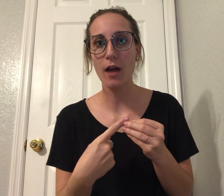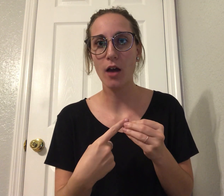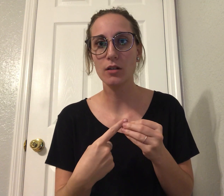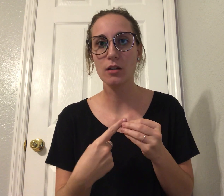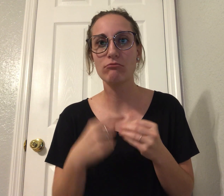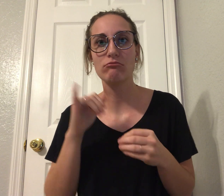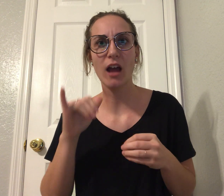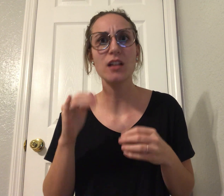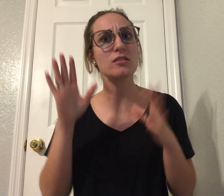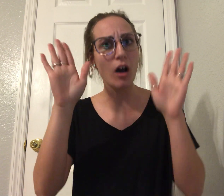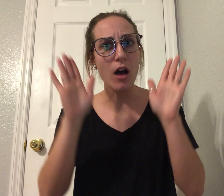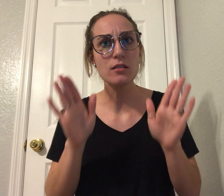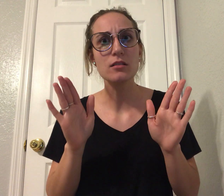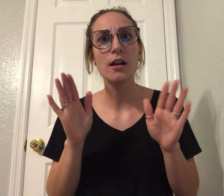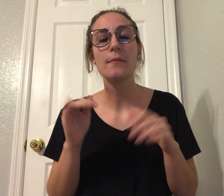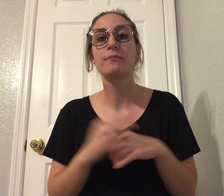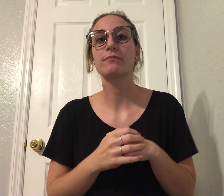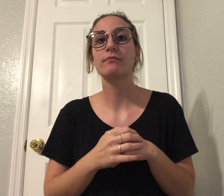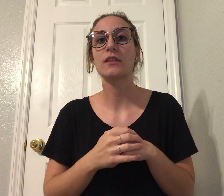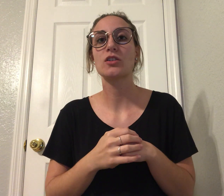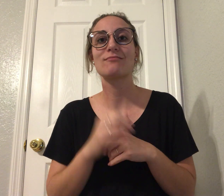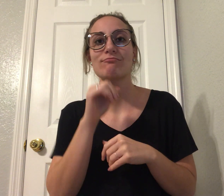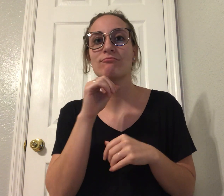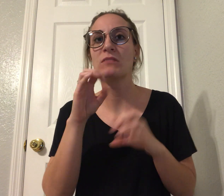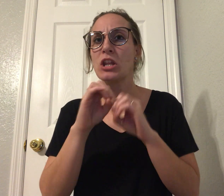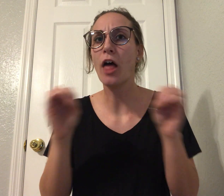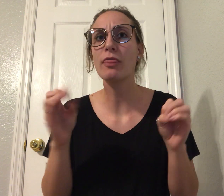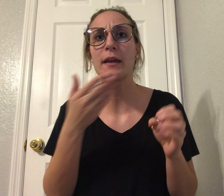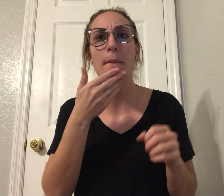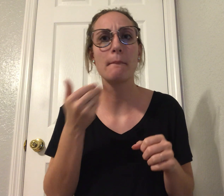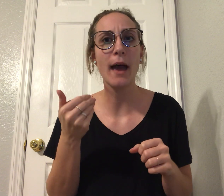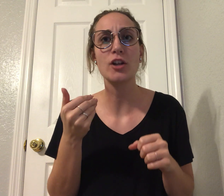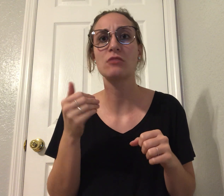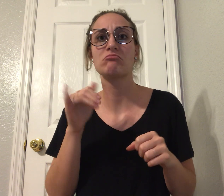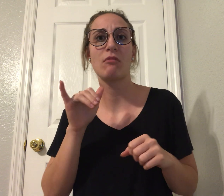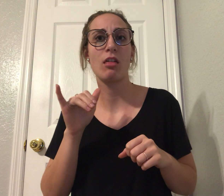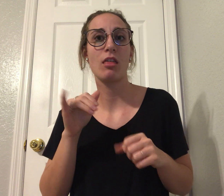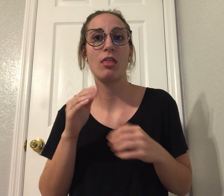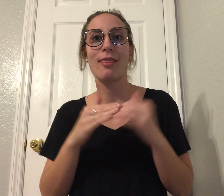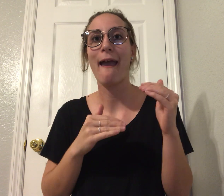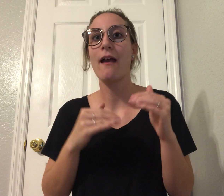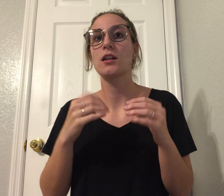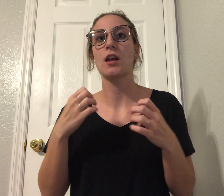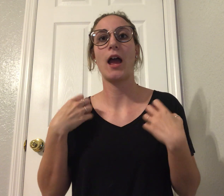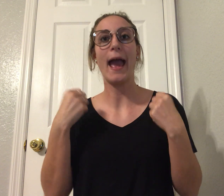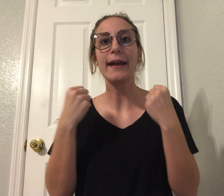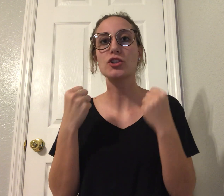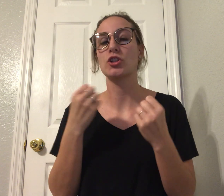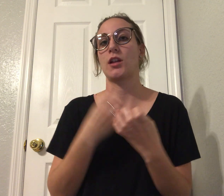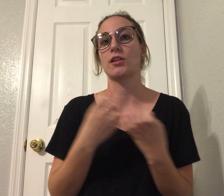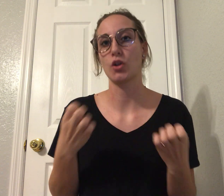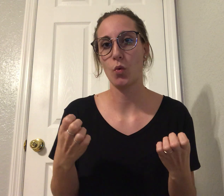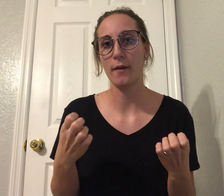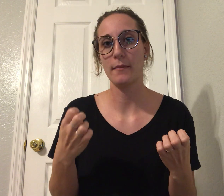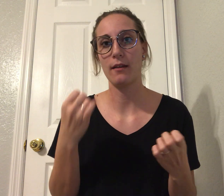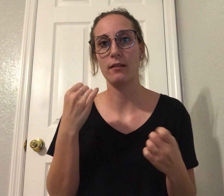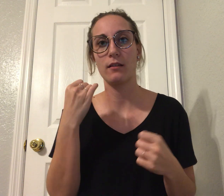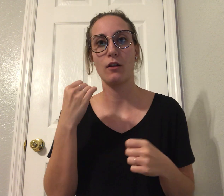purchase for yourself and your family than exercise equipment for the home. If you have a home, you have a home gym. But that home